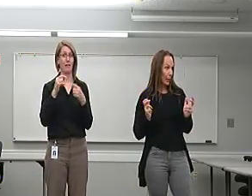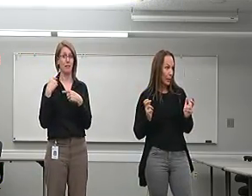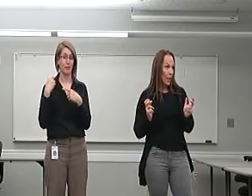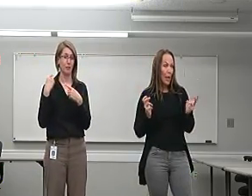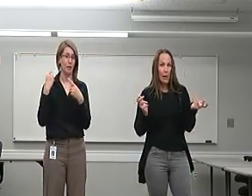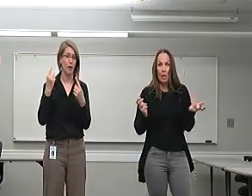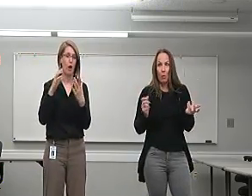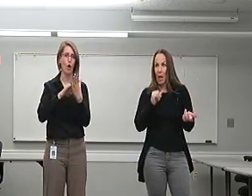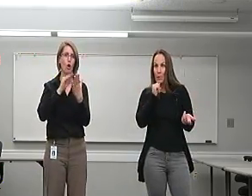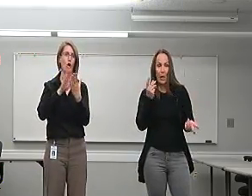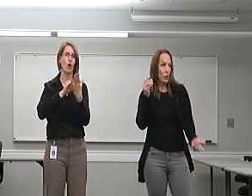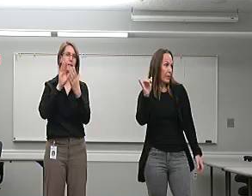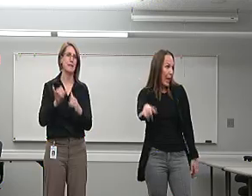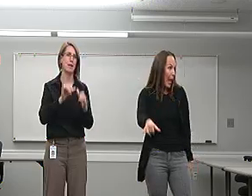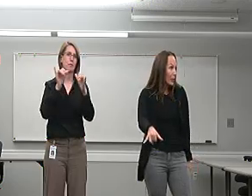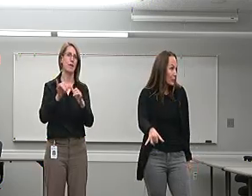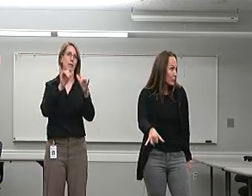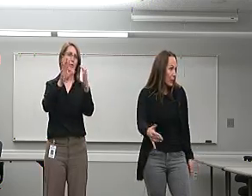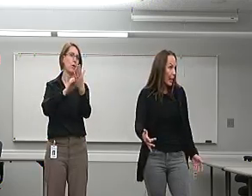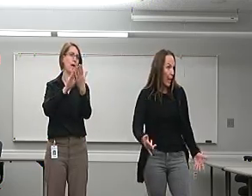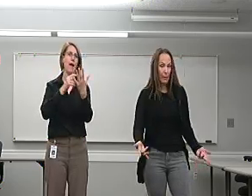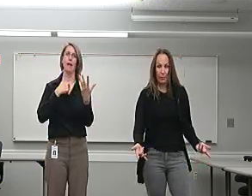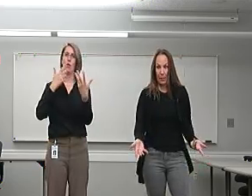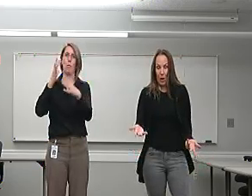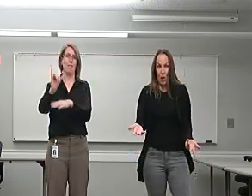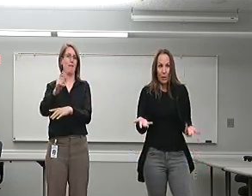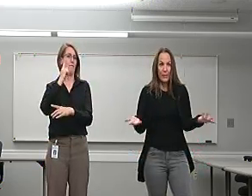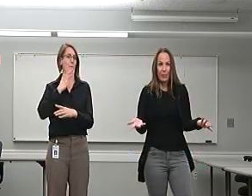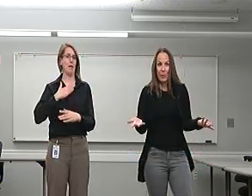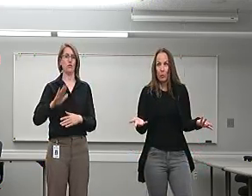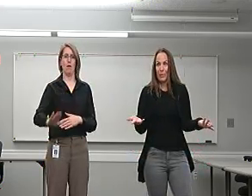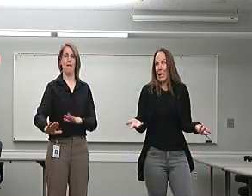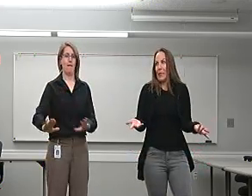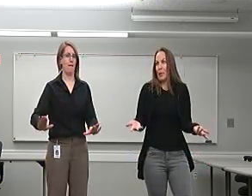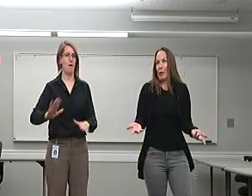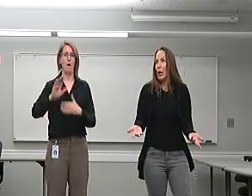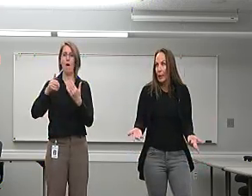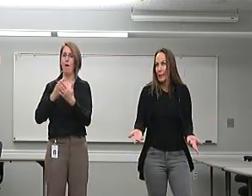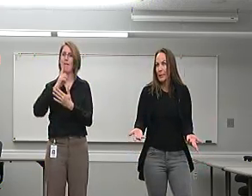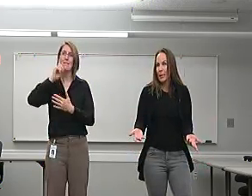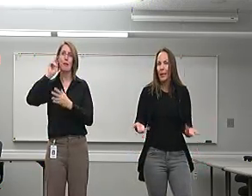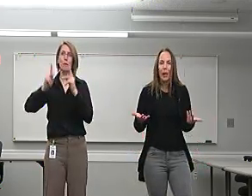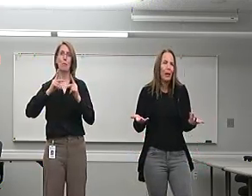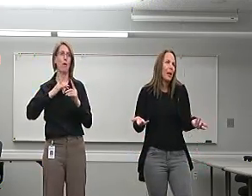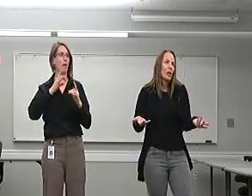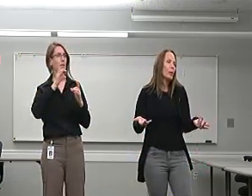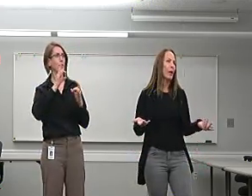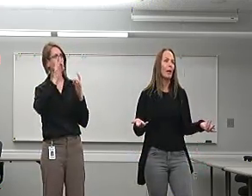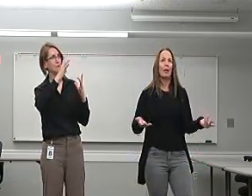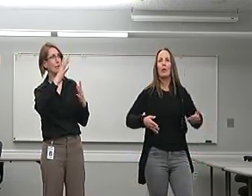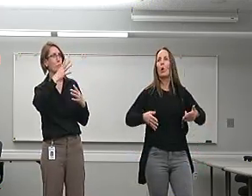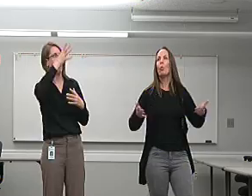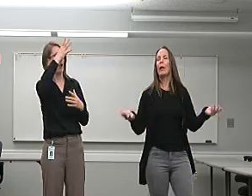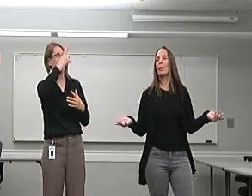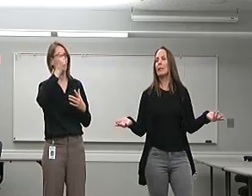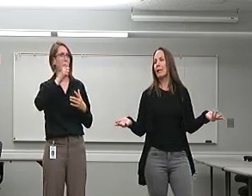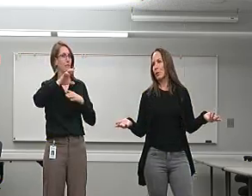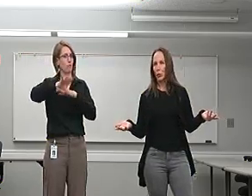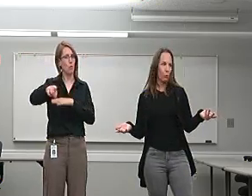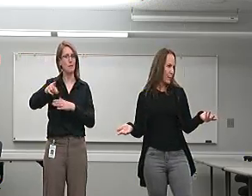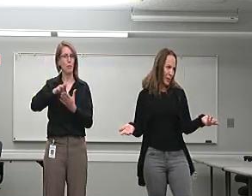I'm not doing that, right? All these other people resent their parents, and I go, no parent is out to screw up their